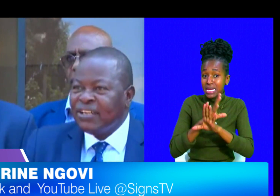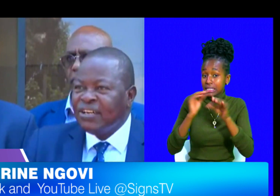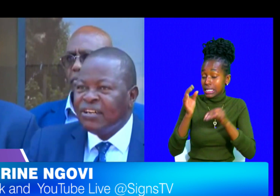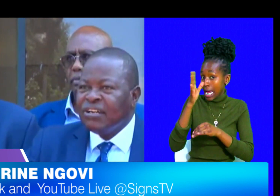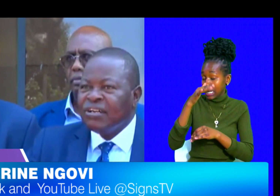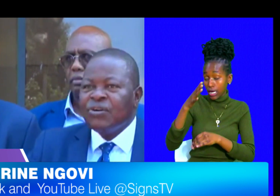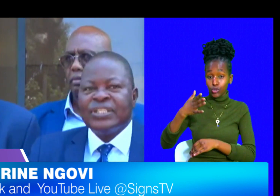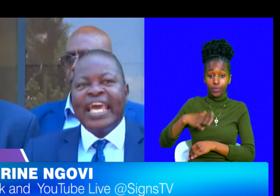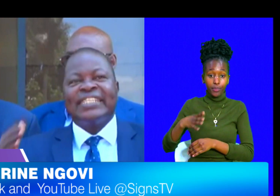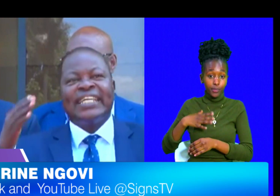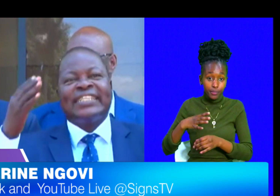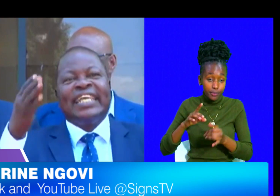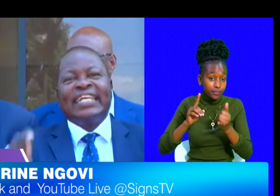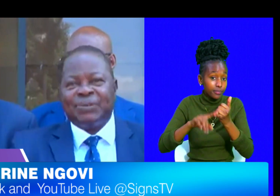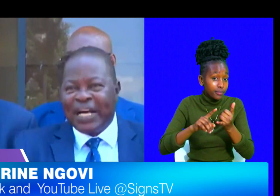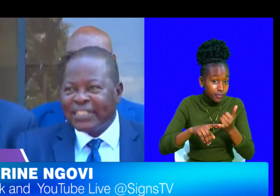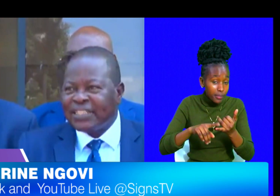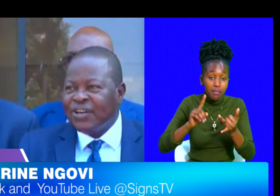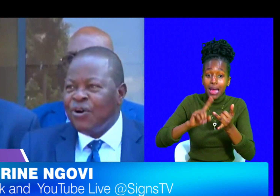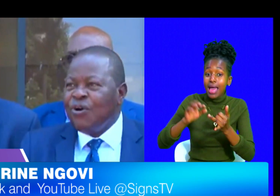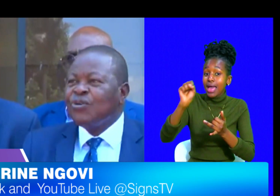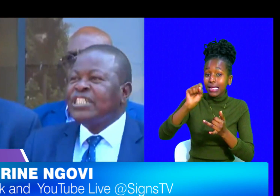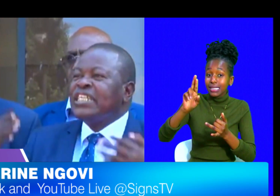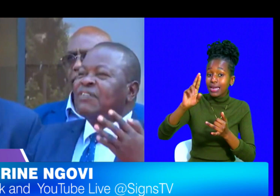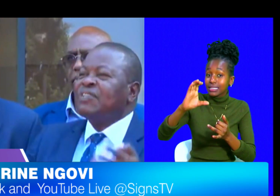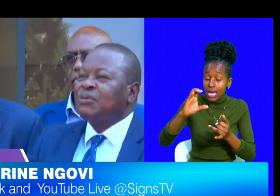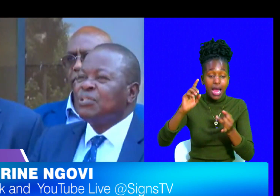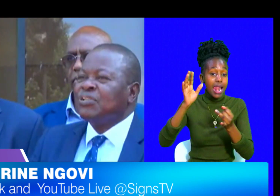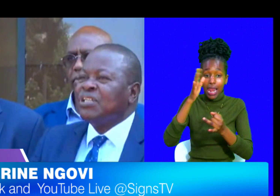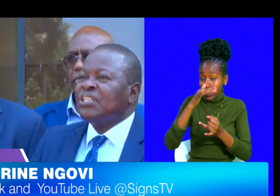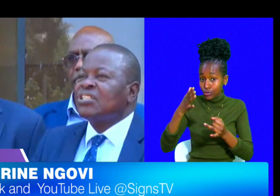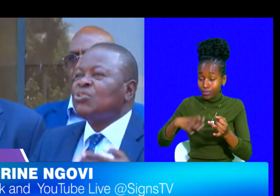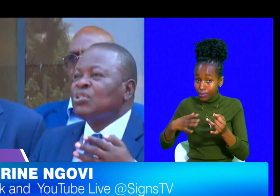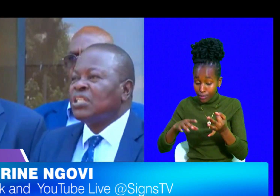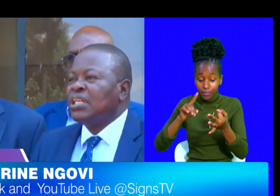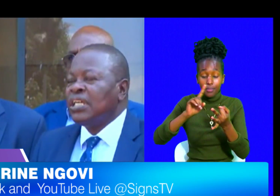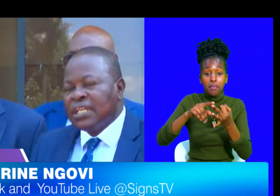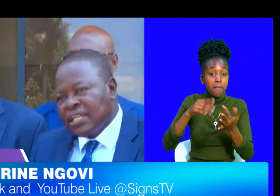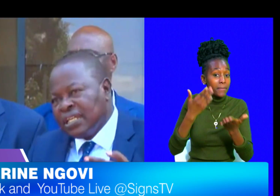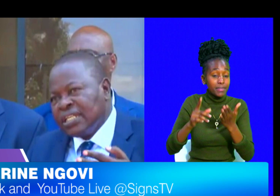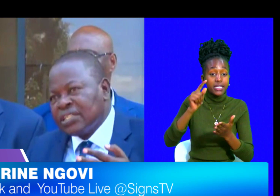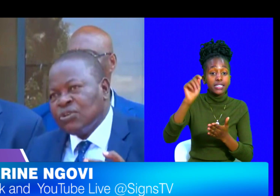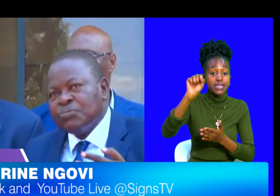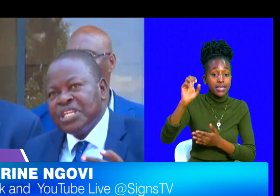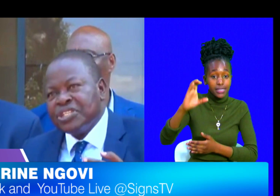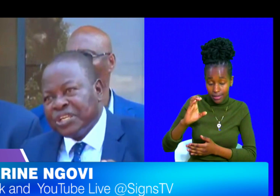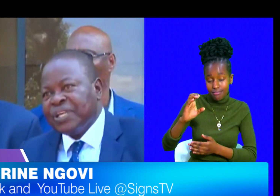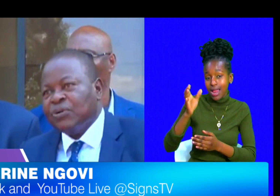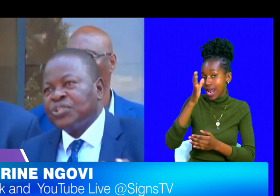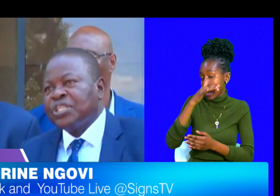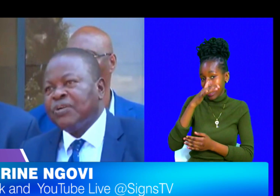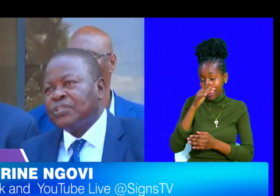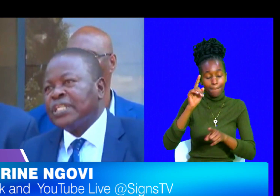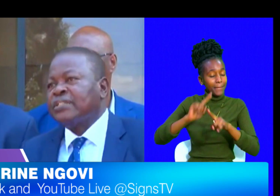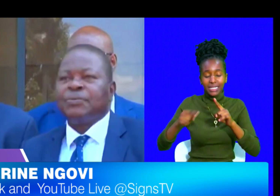us, SRC lying to us, or Teacher Service Commission is not being genuine